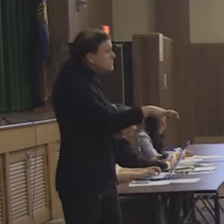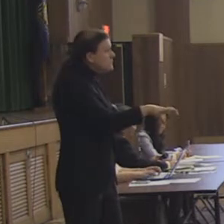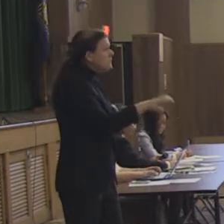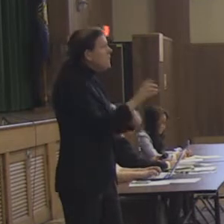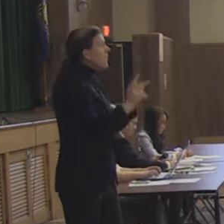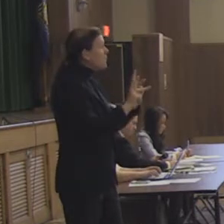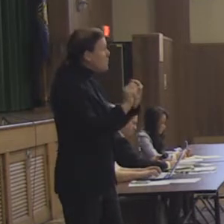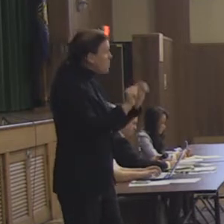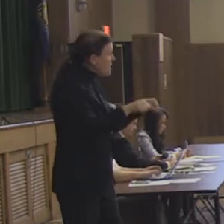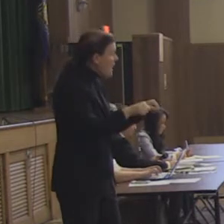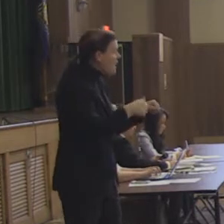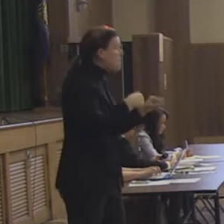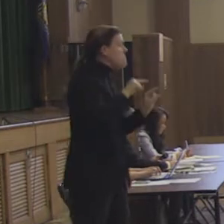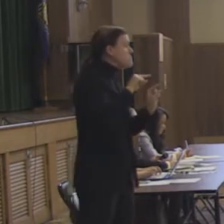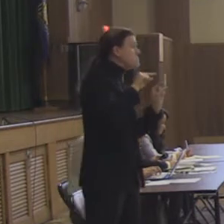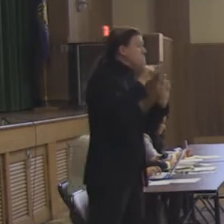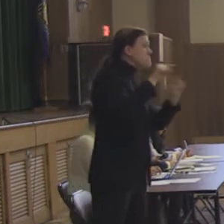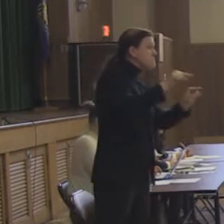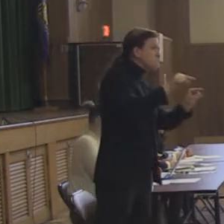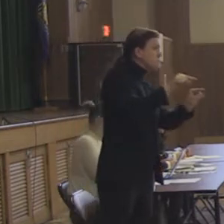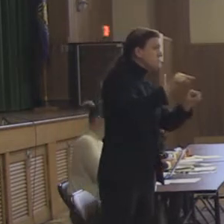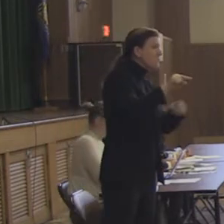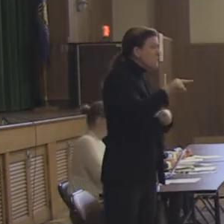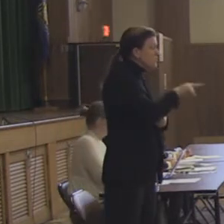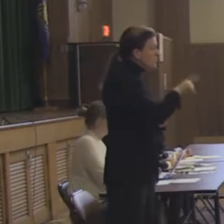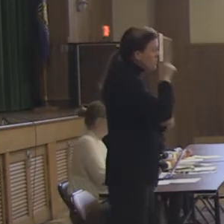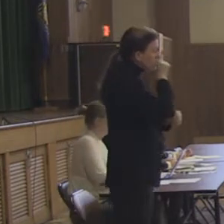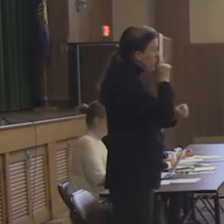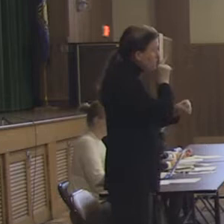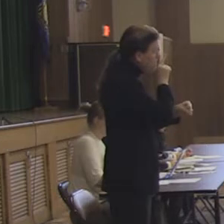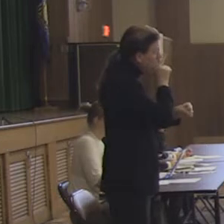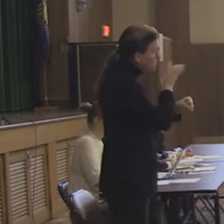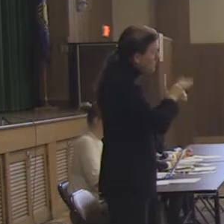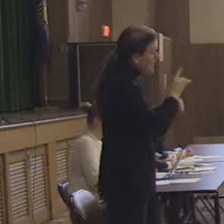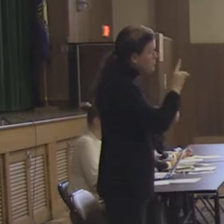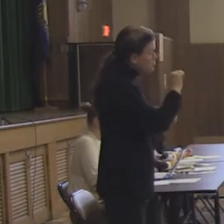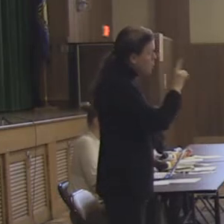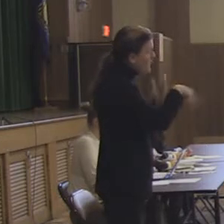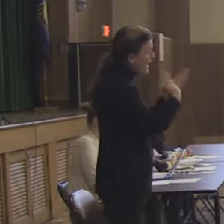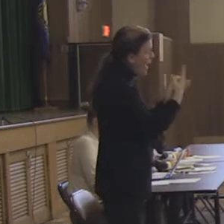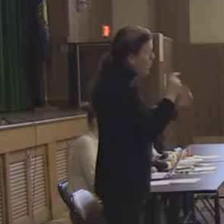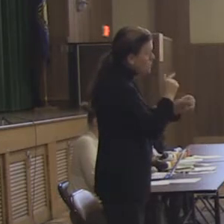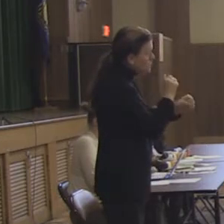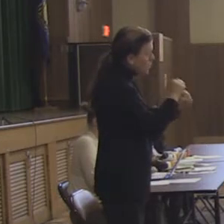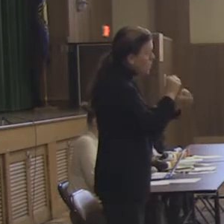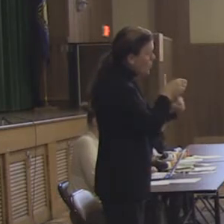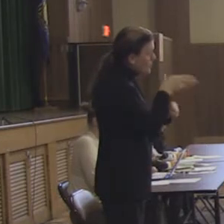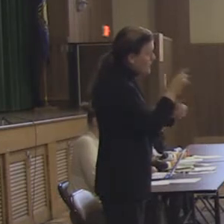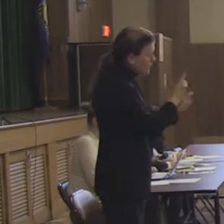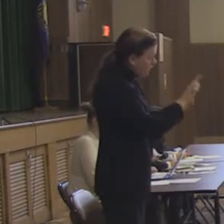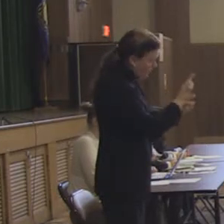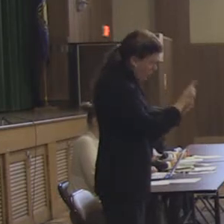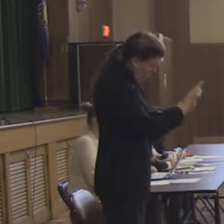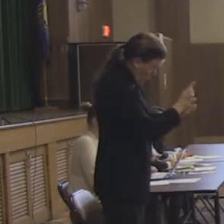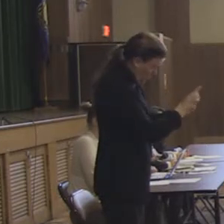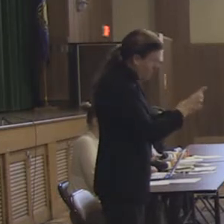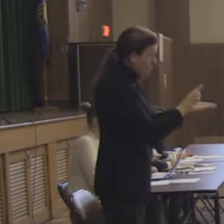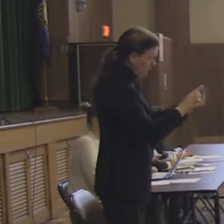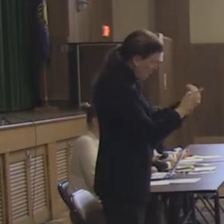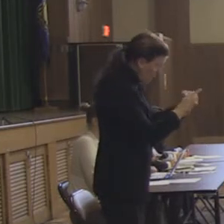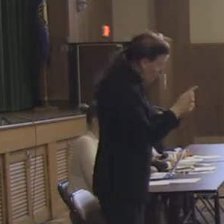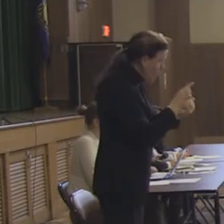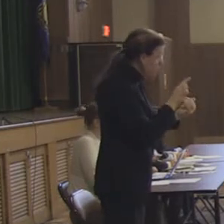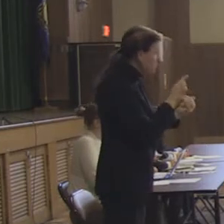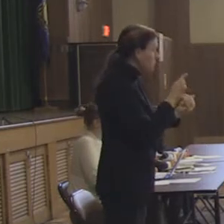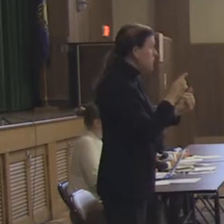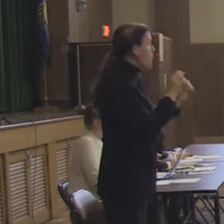opportunity to, they have to commit to 20 hours of service mm-hmm. within the community. So they may be involved